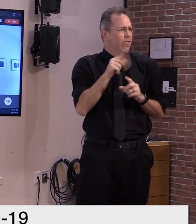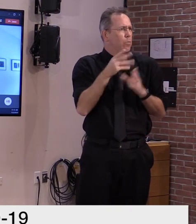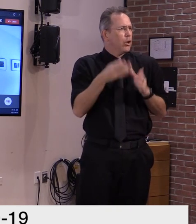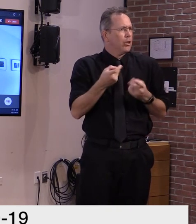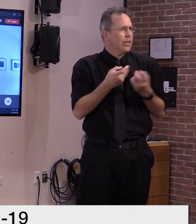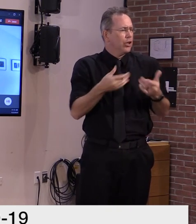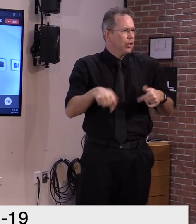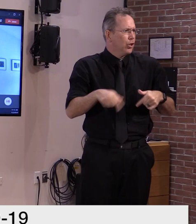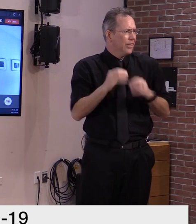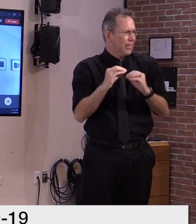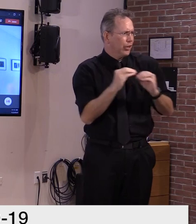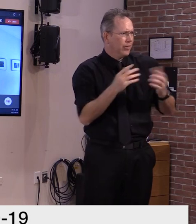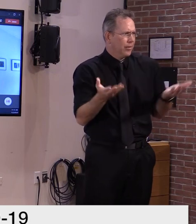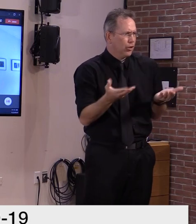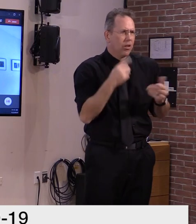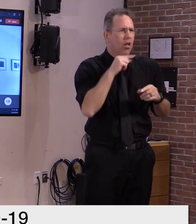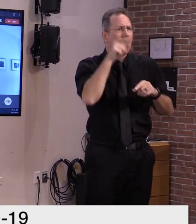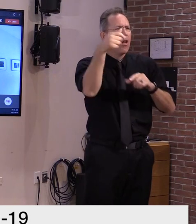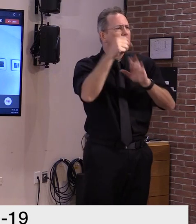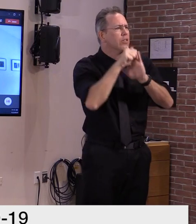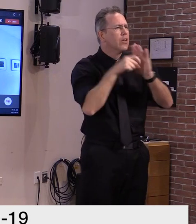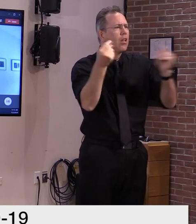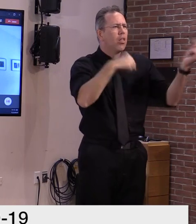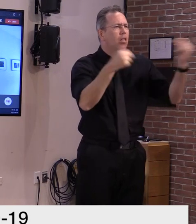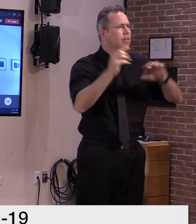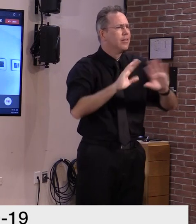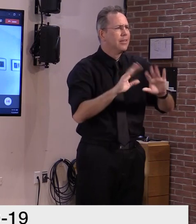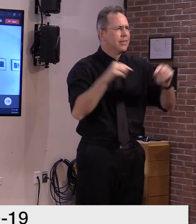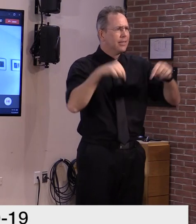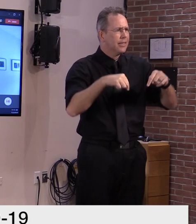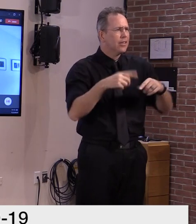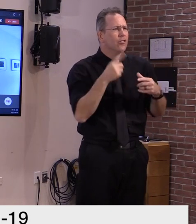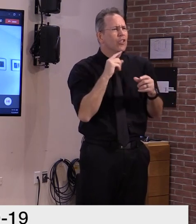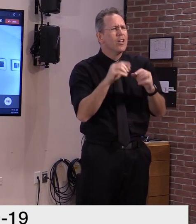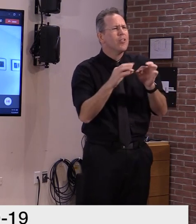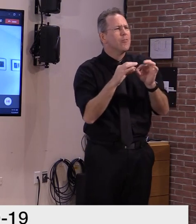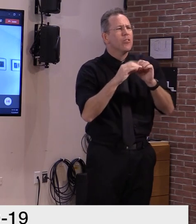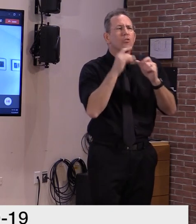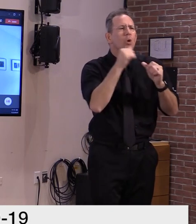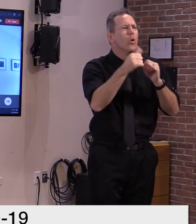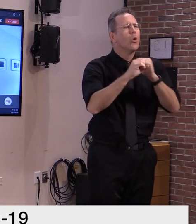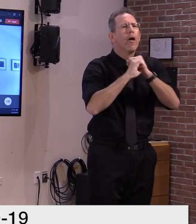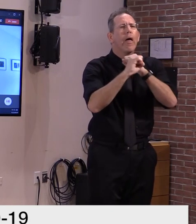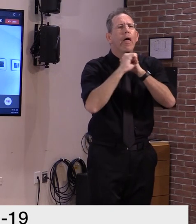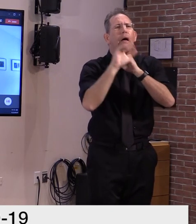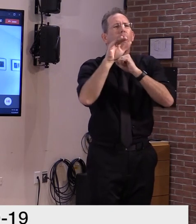of people that they need to bring from out-of-state. But this guidance clearly says they have to.